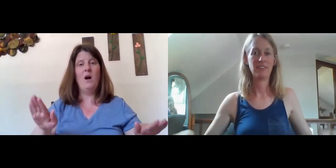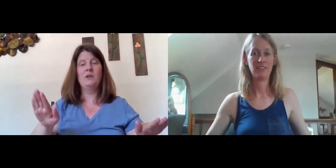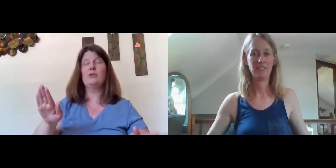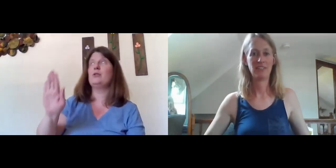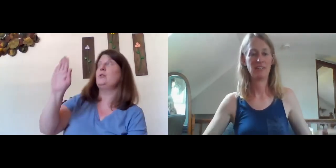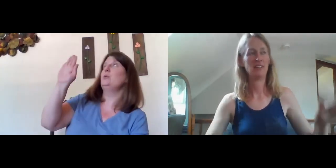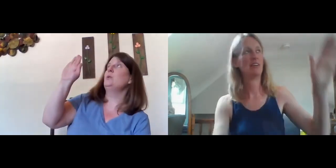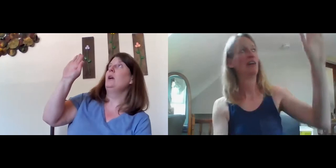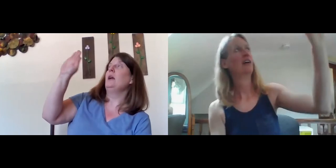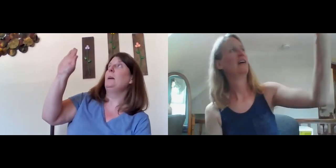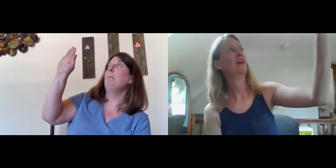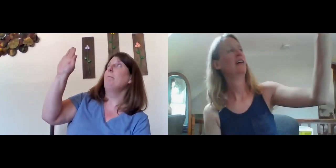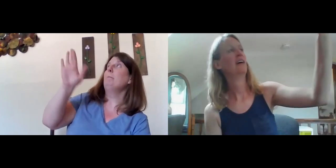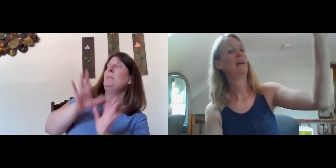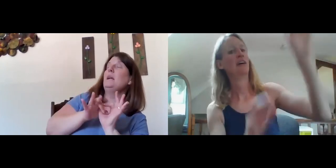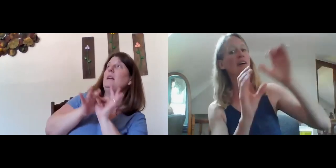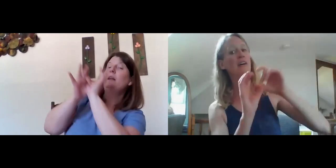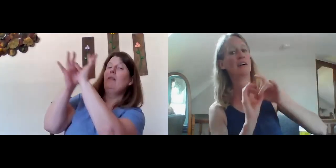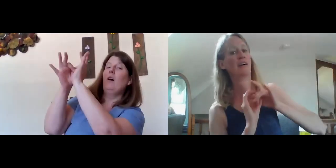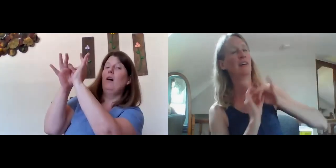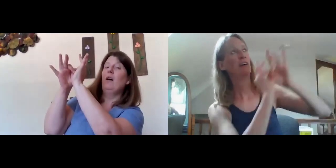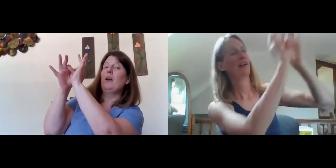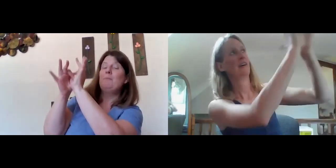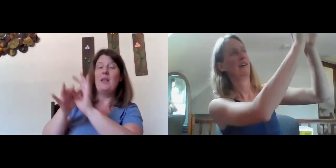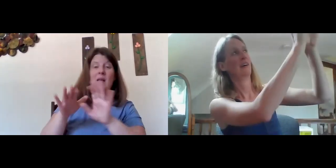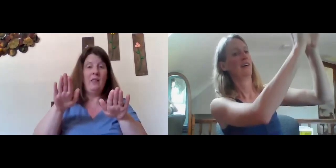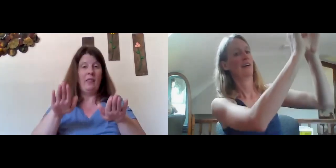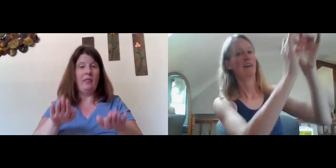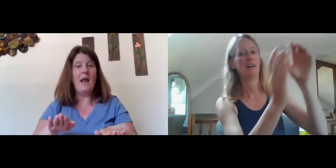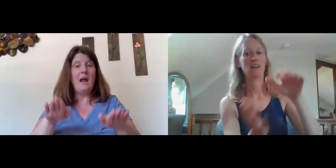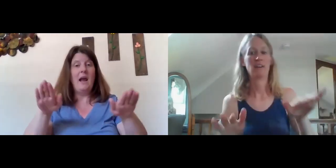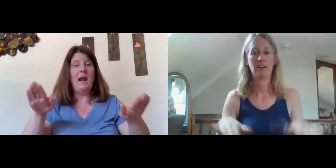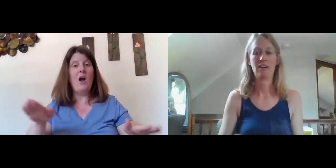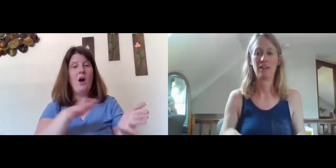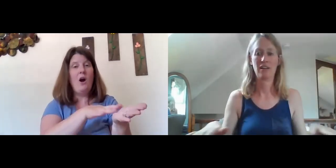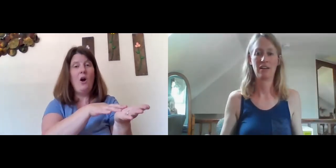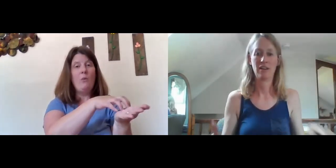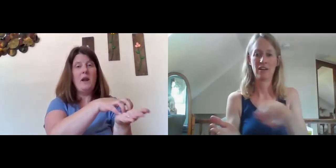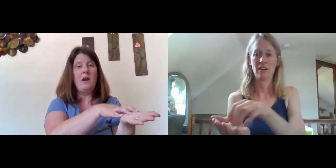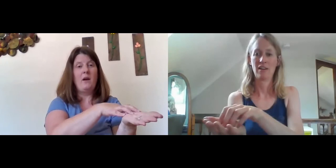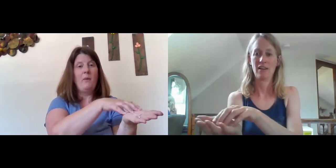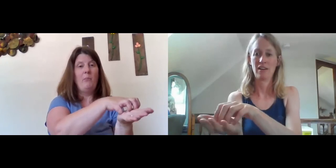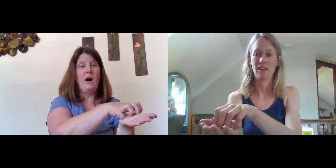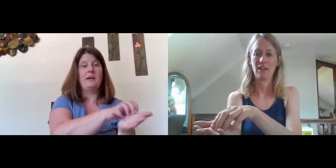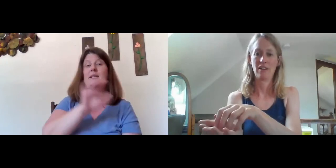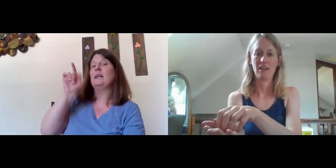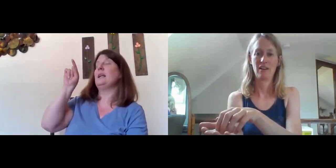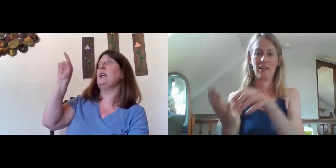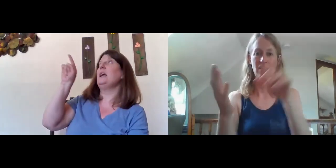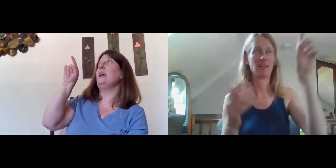Little ones to him belong. They are weak,